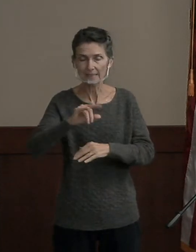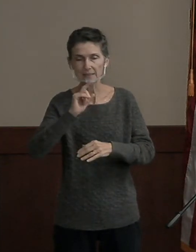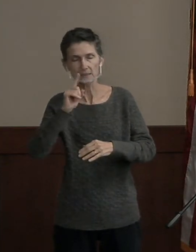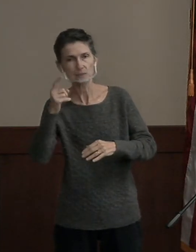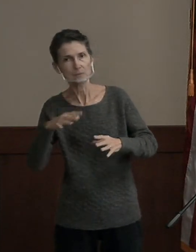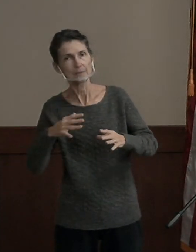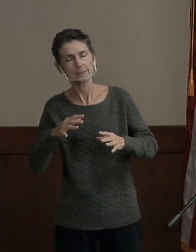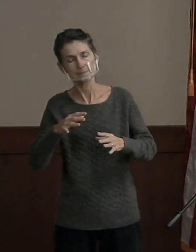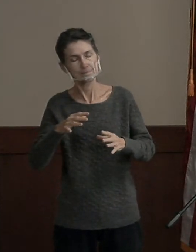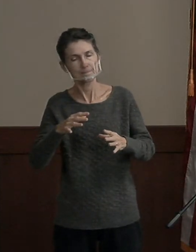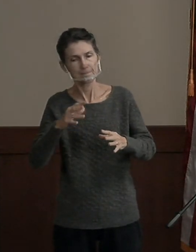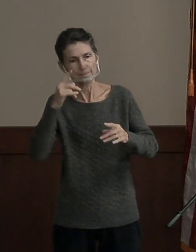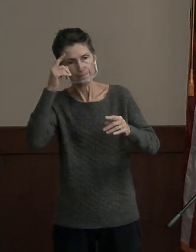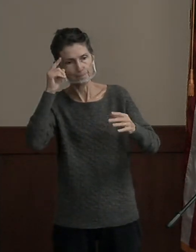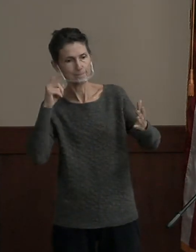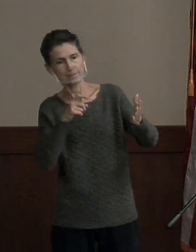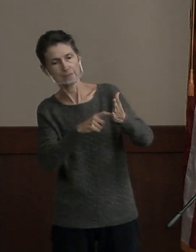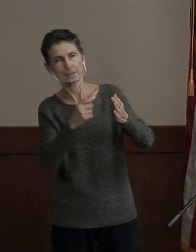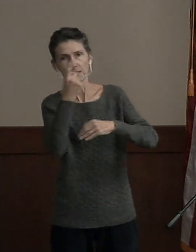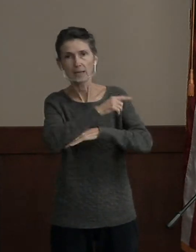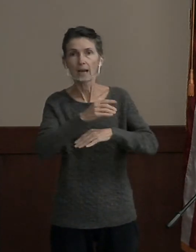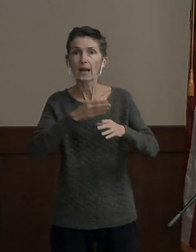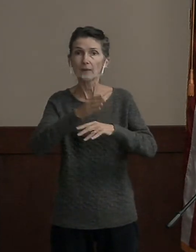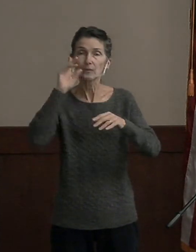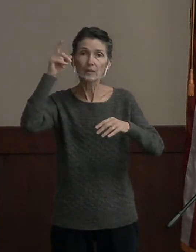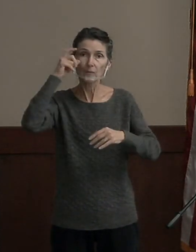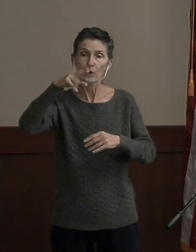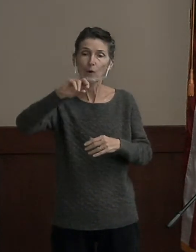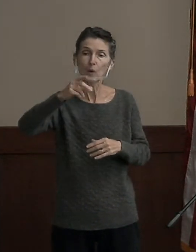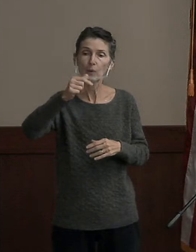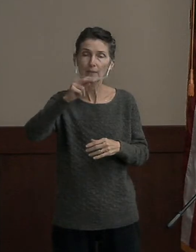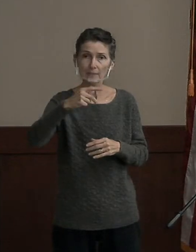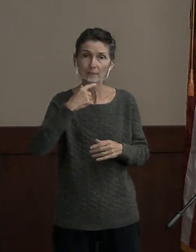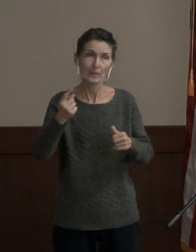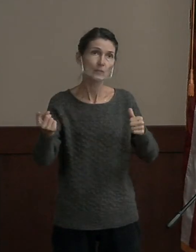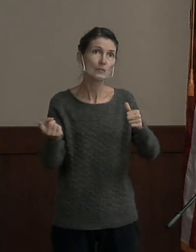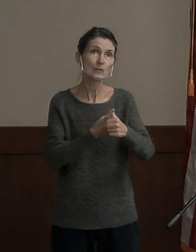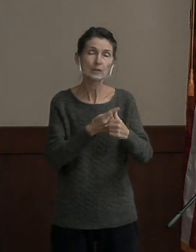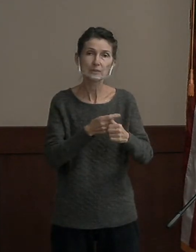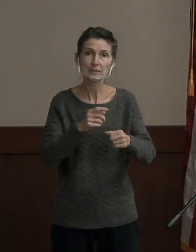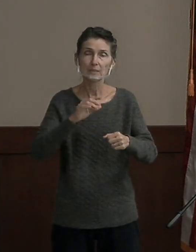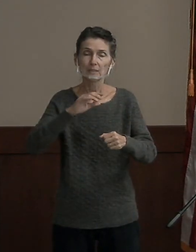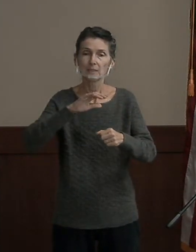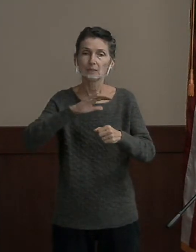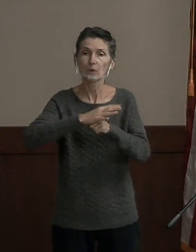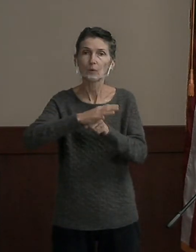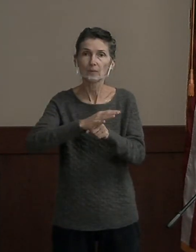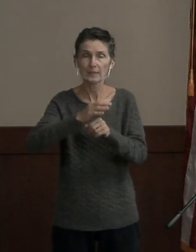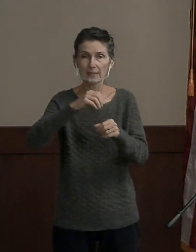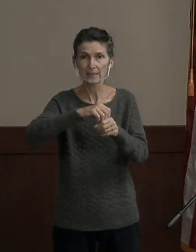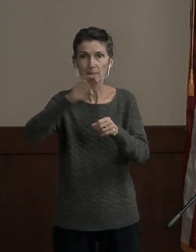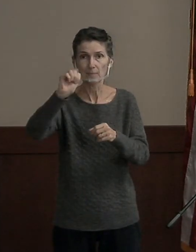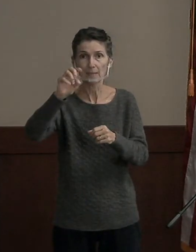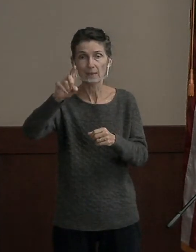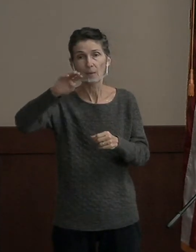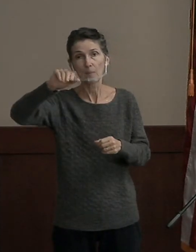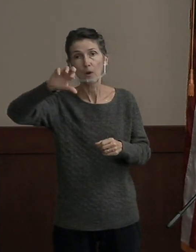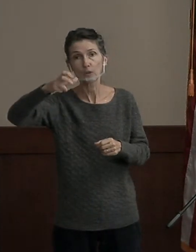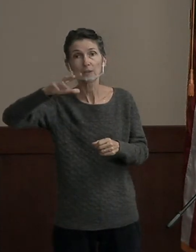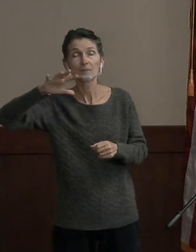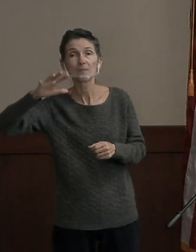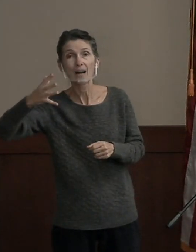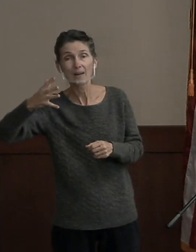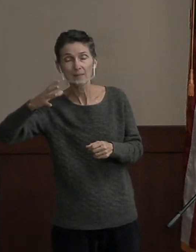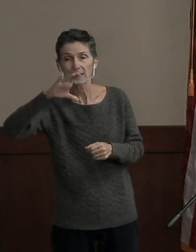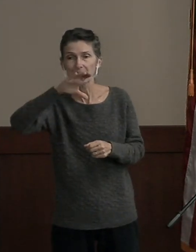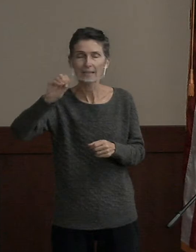day. After Governor Hogan announced the first confirmed COVID-19 cases in Maryland on March 5th,